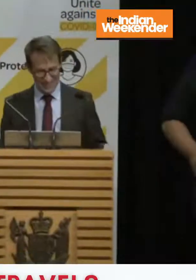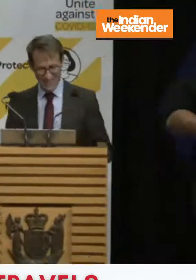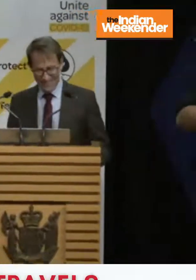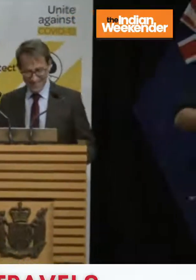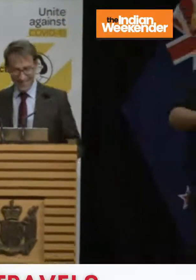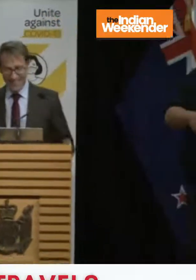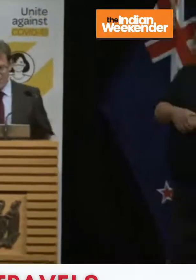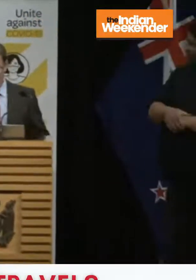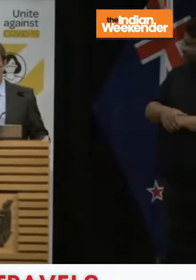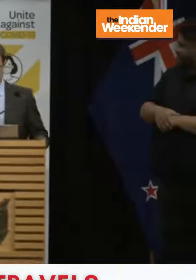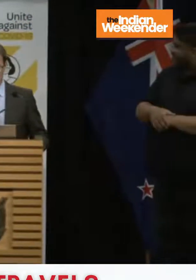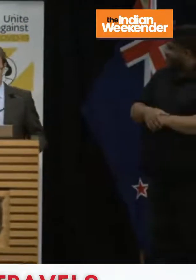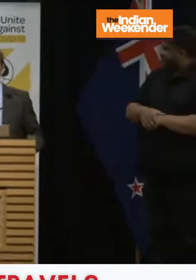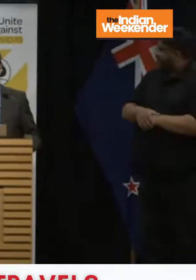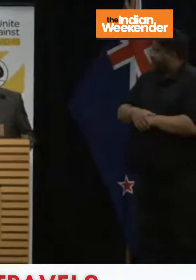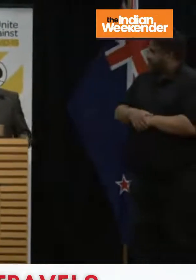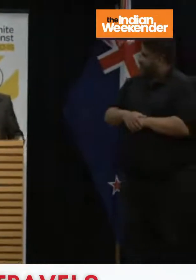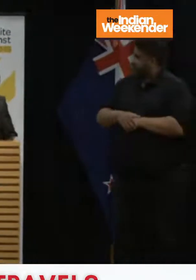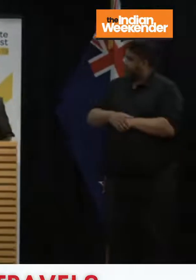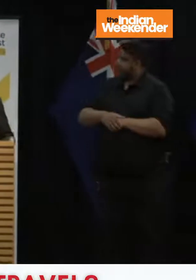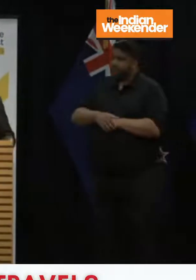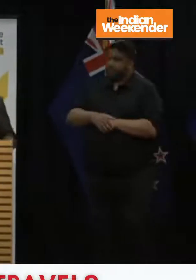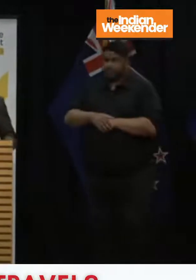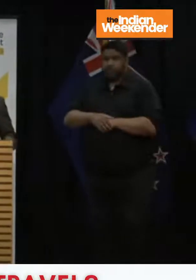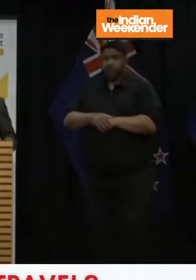Thank you, Alan.